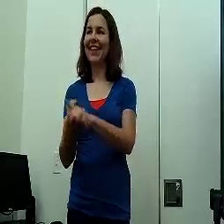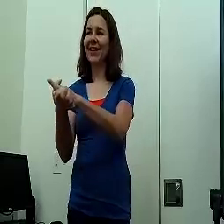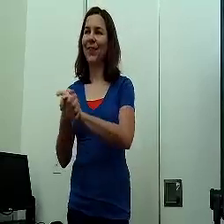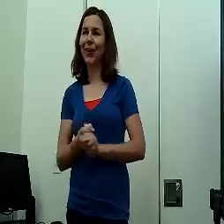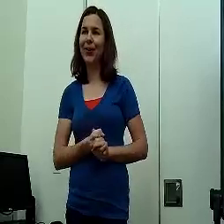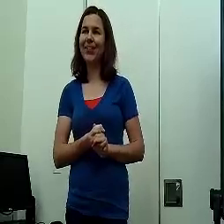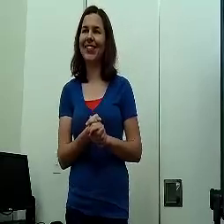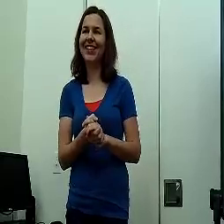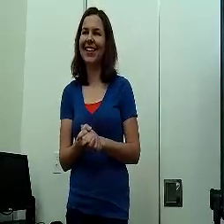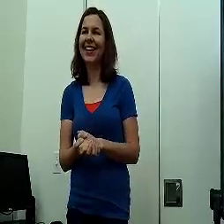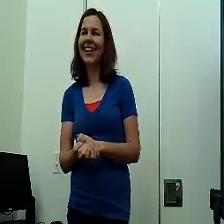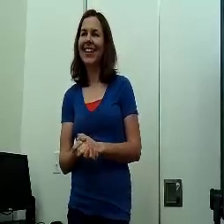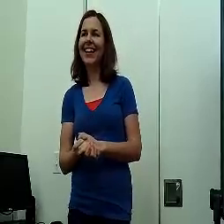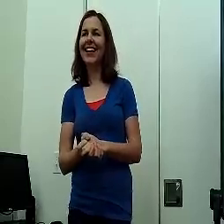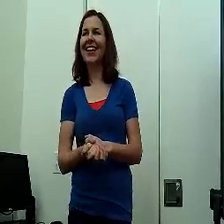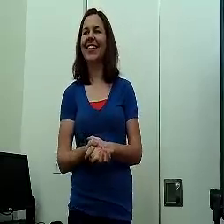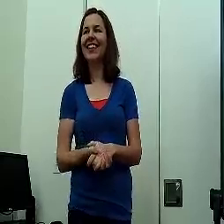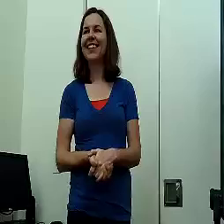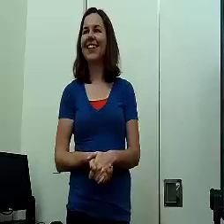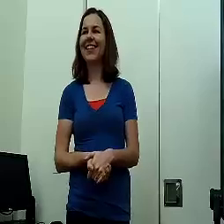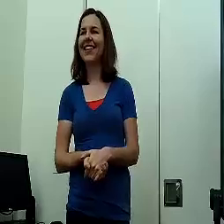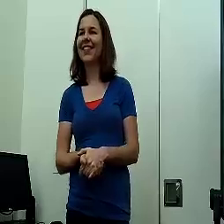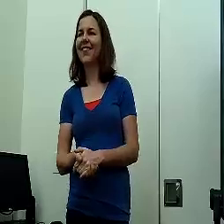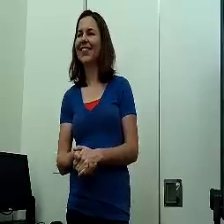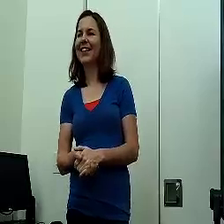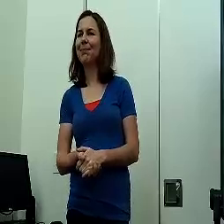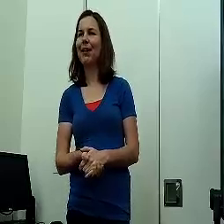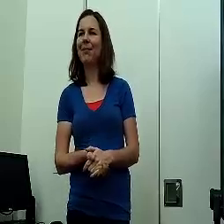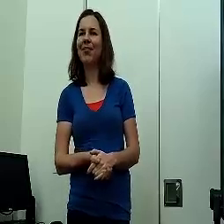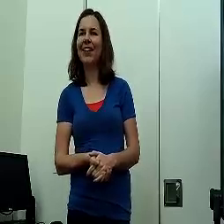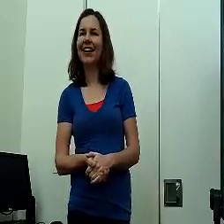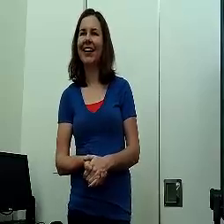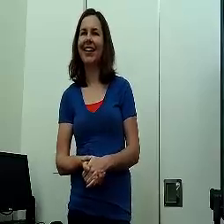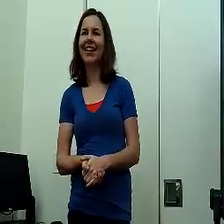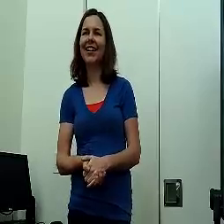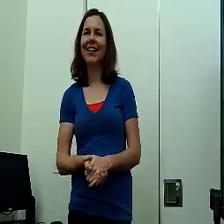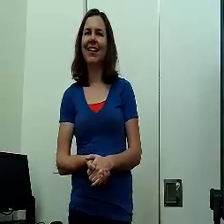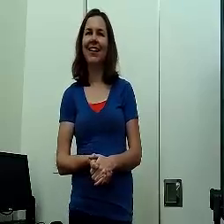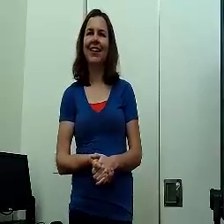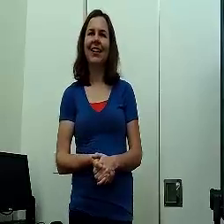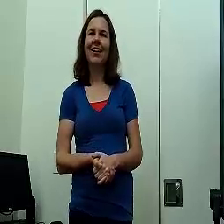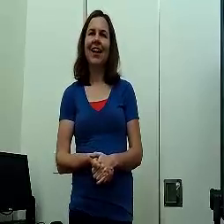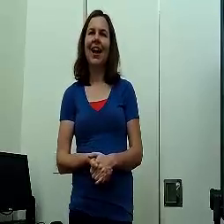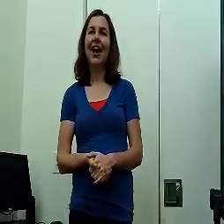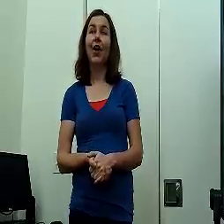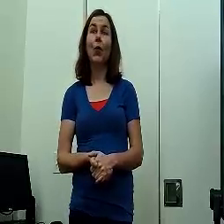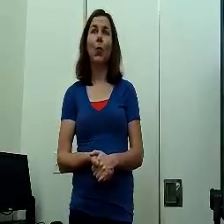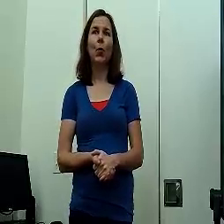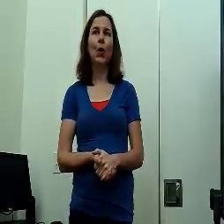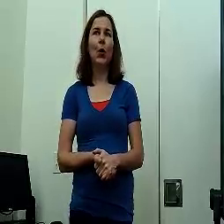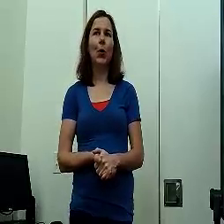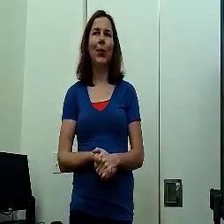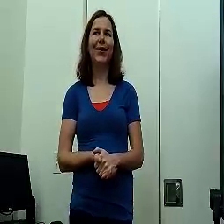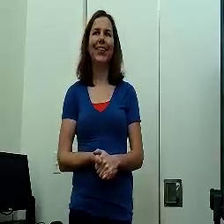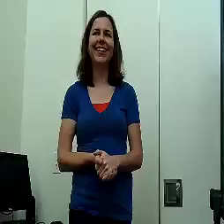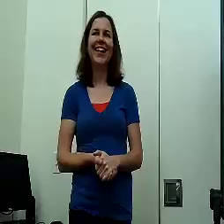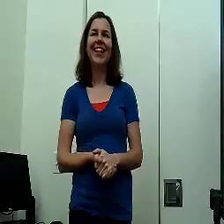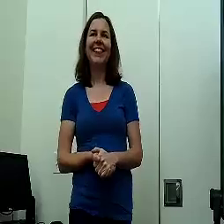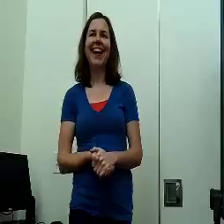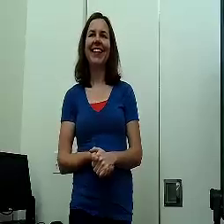That's fruit. And I think you almost did plum over there. I was gonna feel it like. Ooh, no.